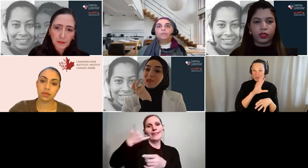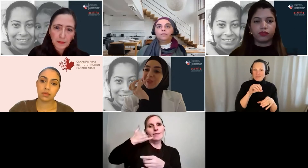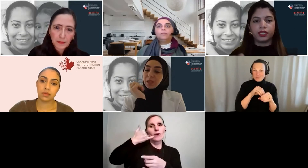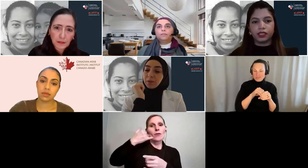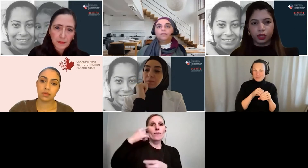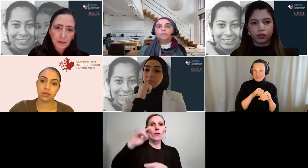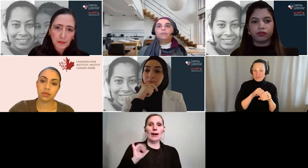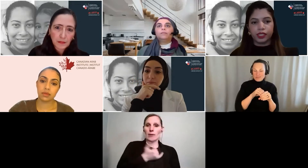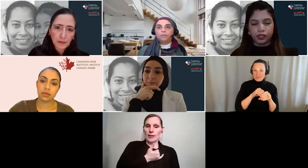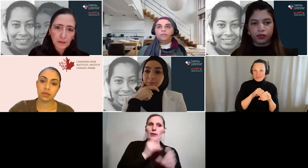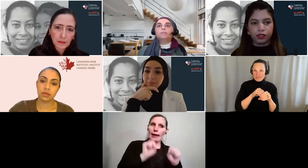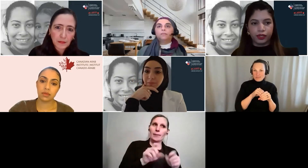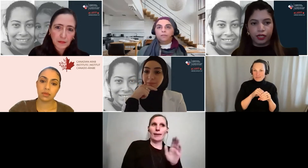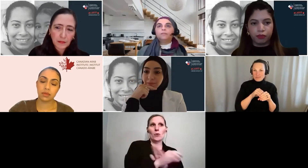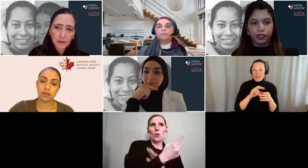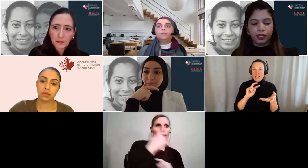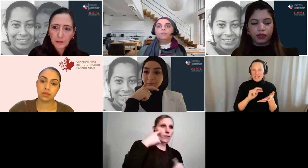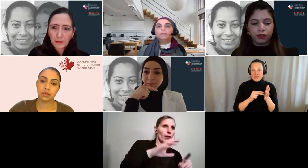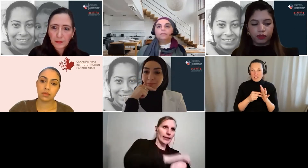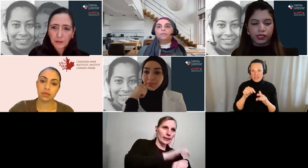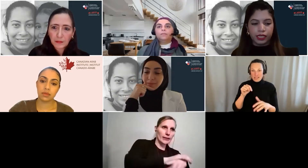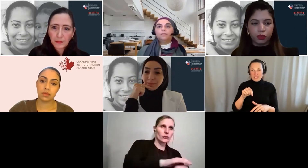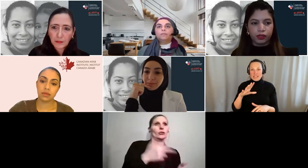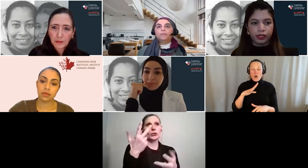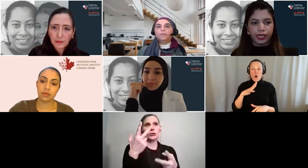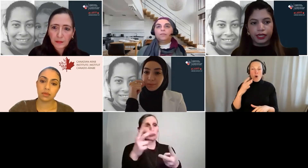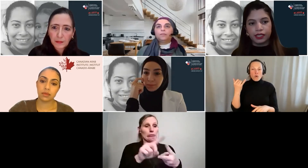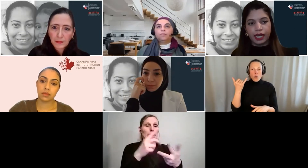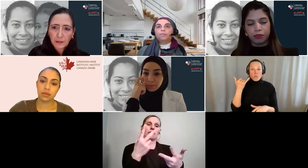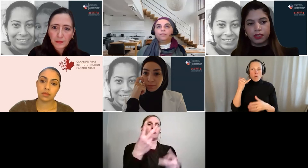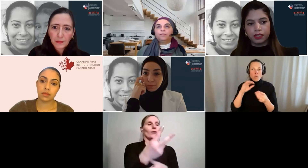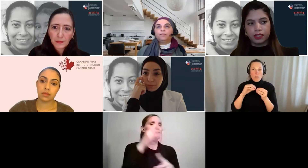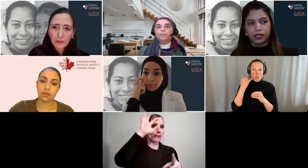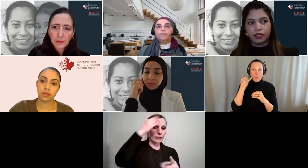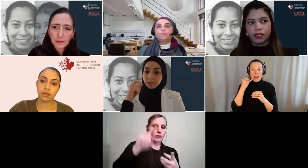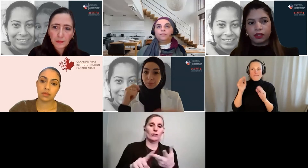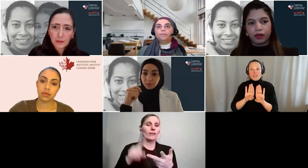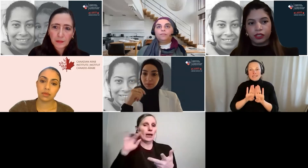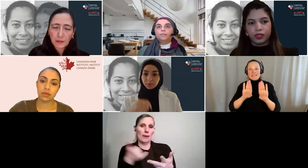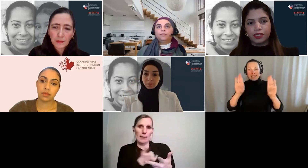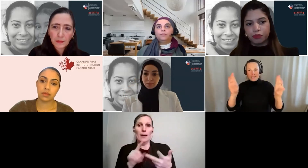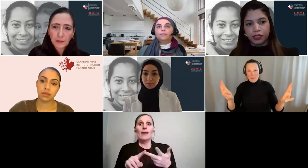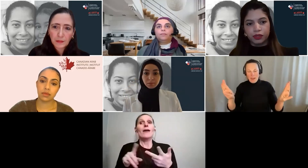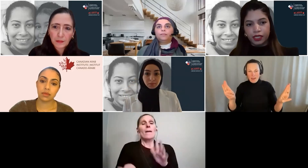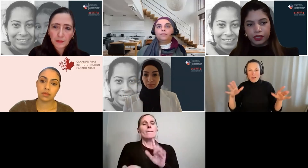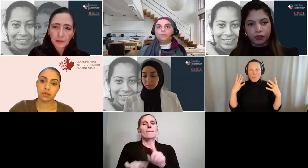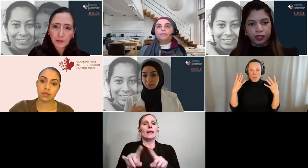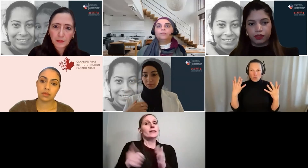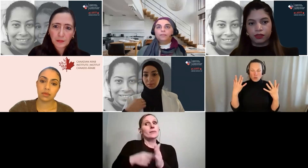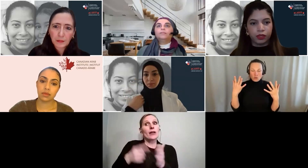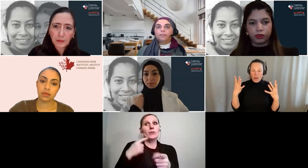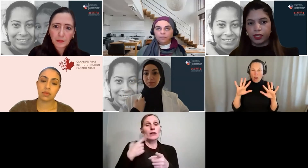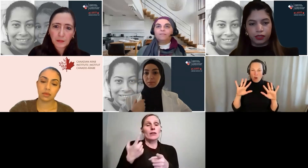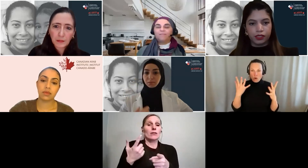select 1 for English, 2 for French, and 3 for Arabic, a lot of the times what organically happens is that a caller will slip into English